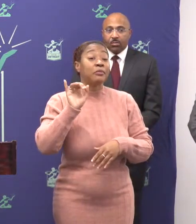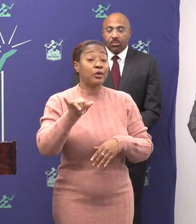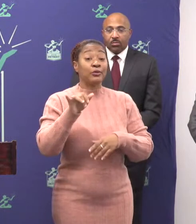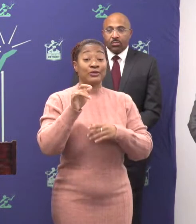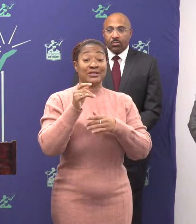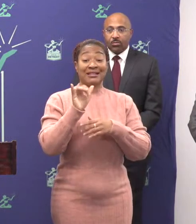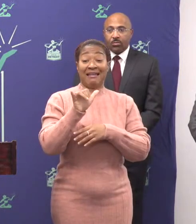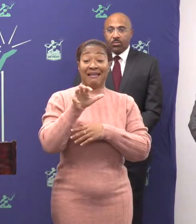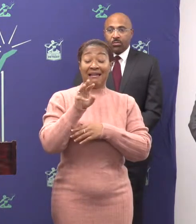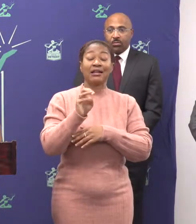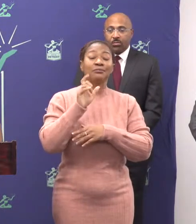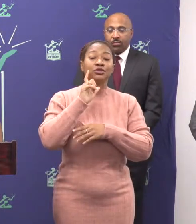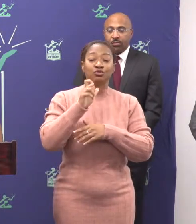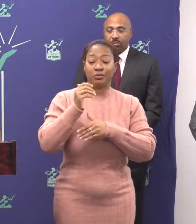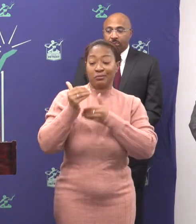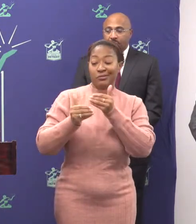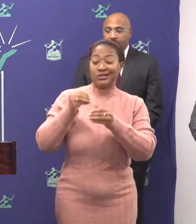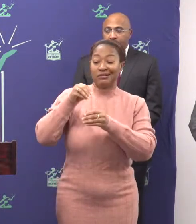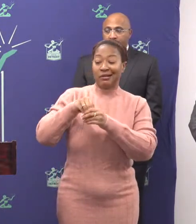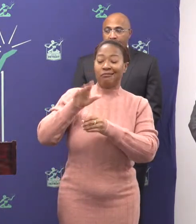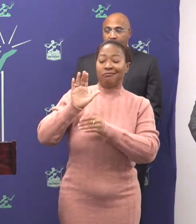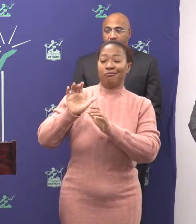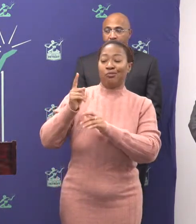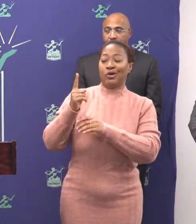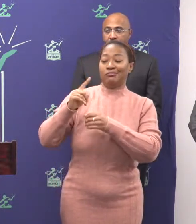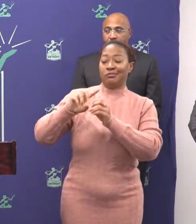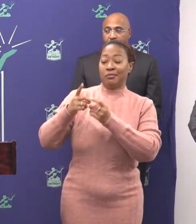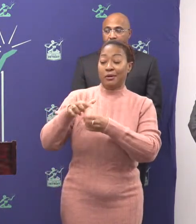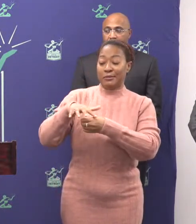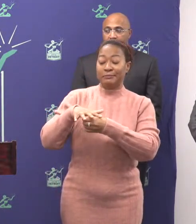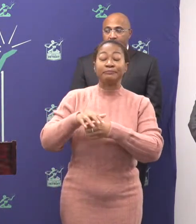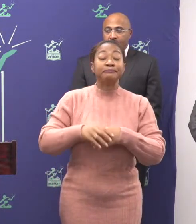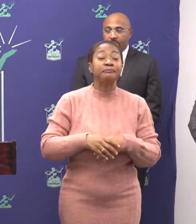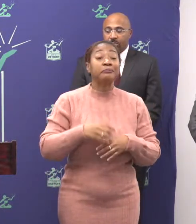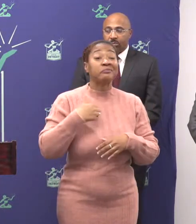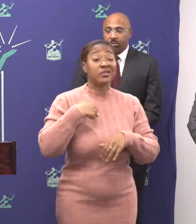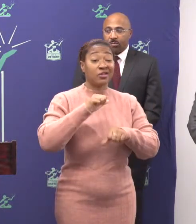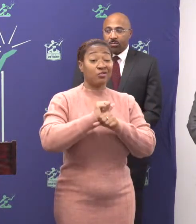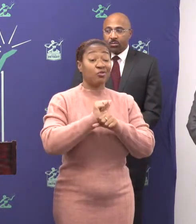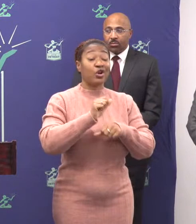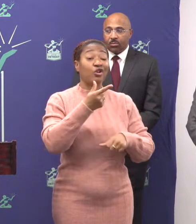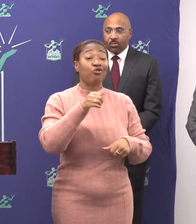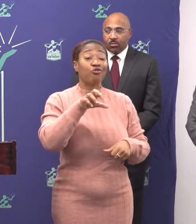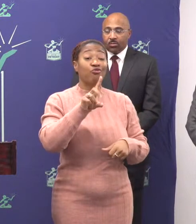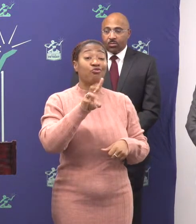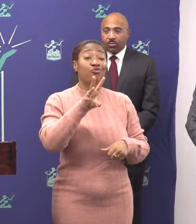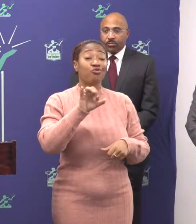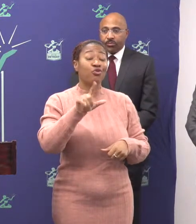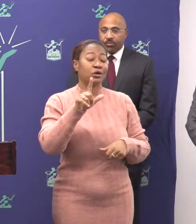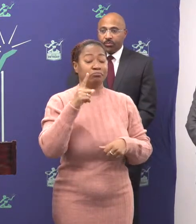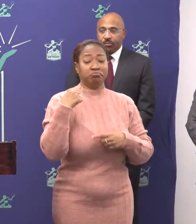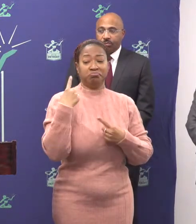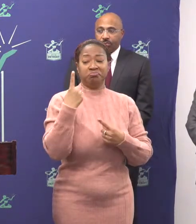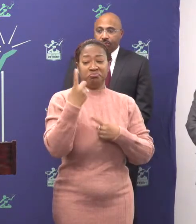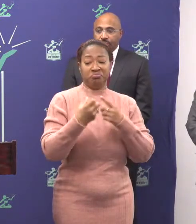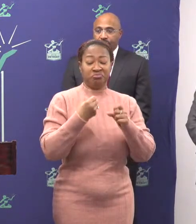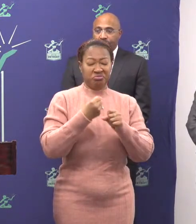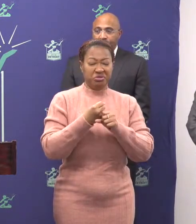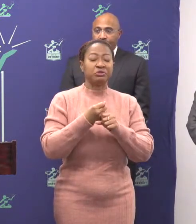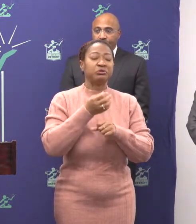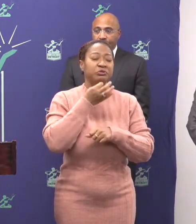the e-commerce department. I have been working at Goodwill for a year, going on